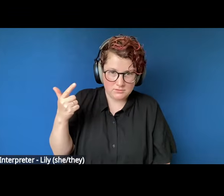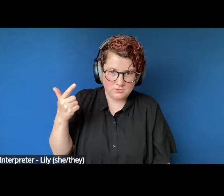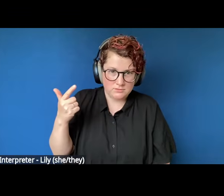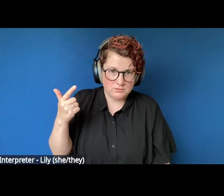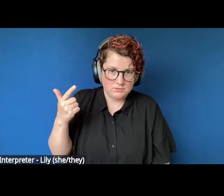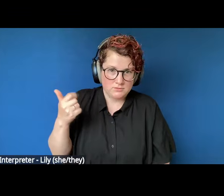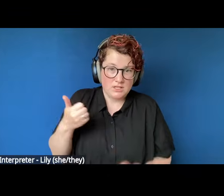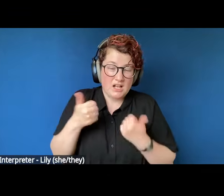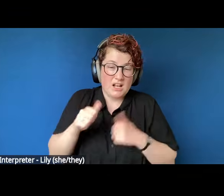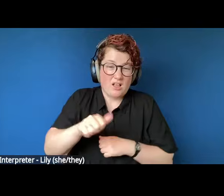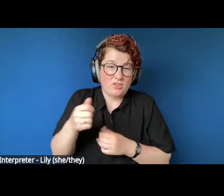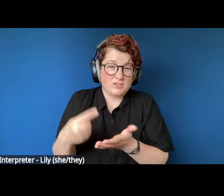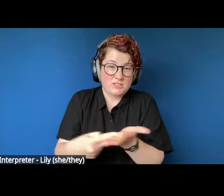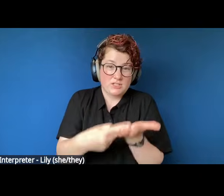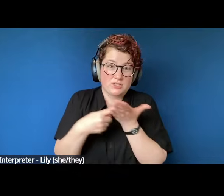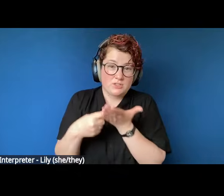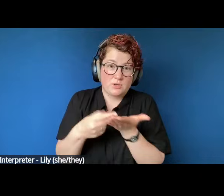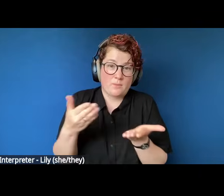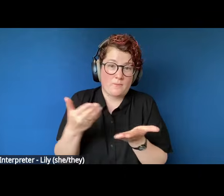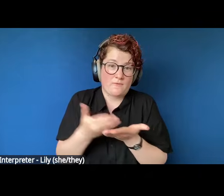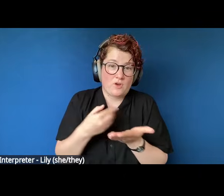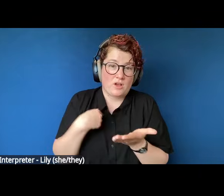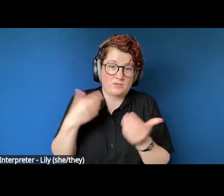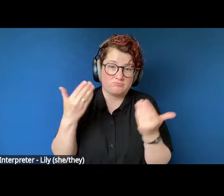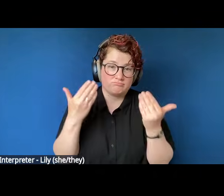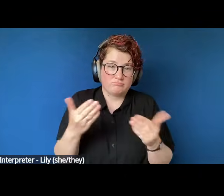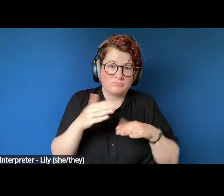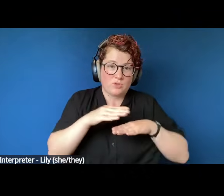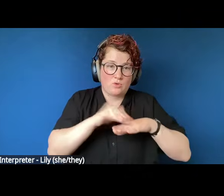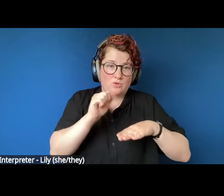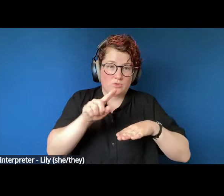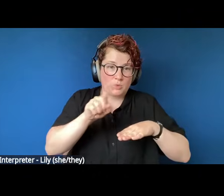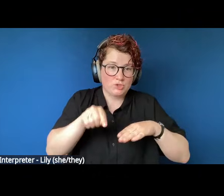Any other discussion before I call the question and move this on?